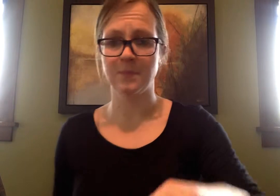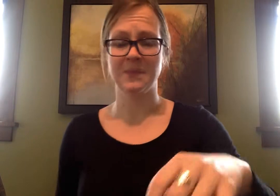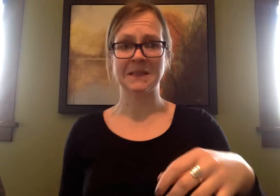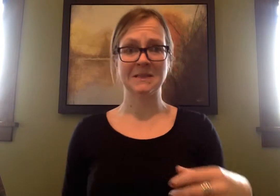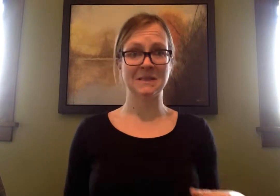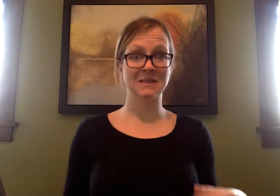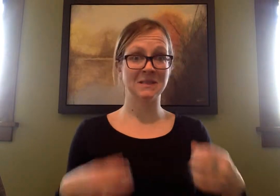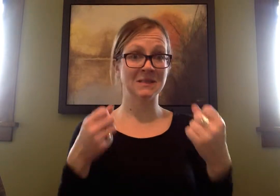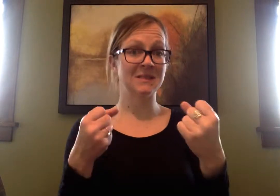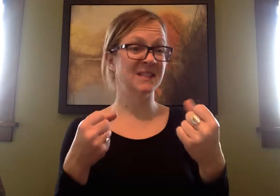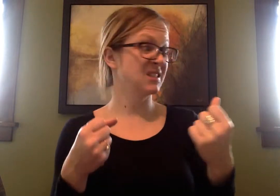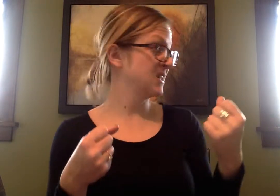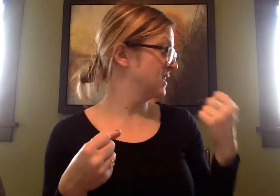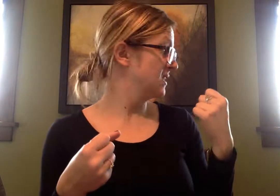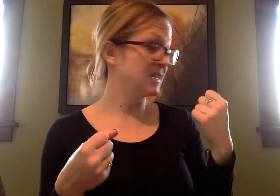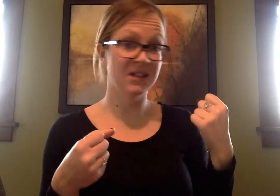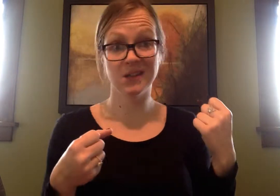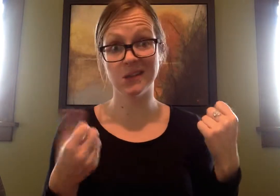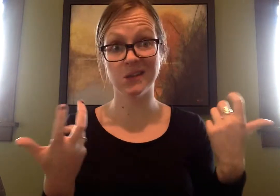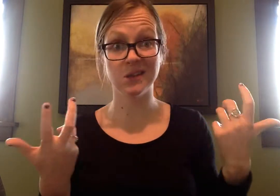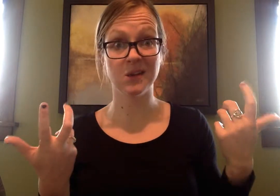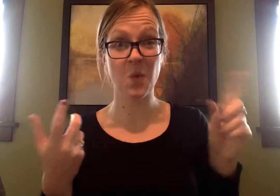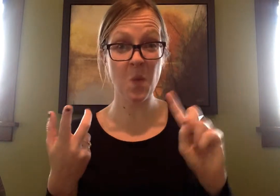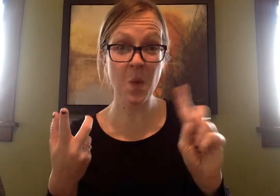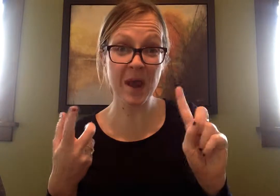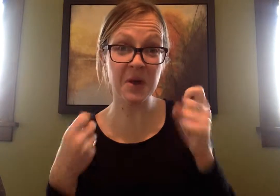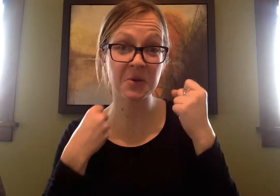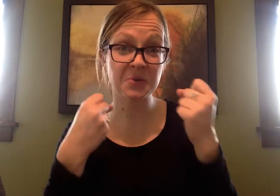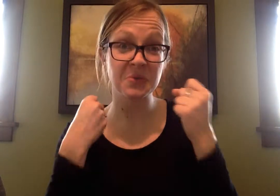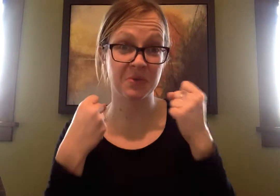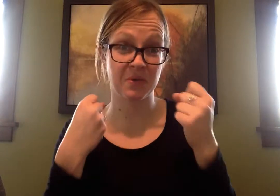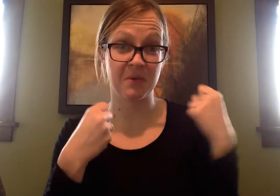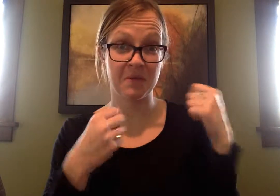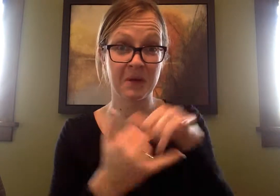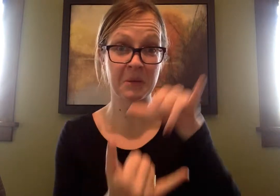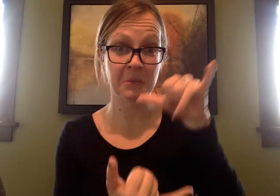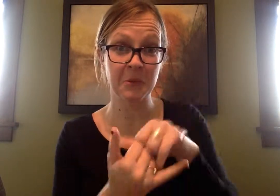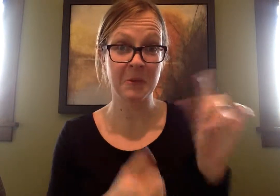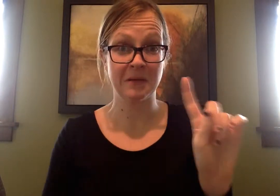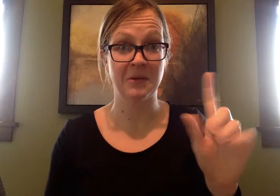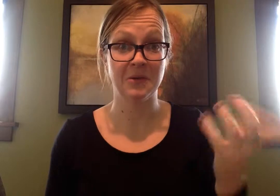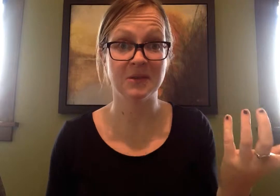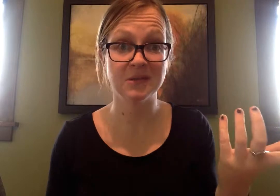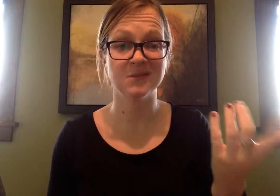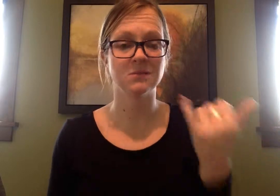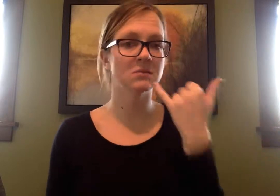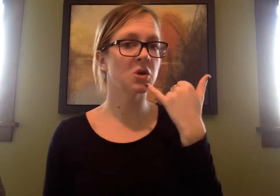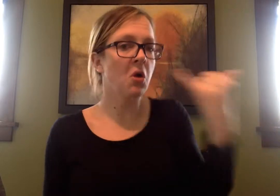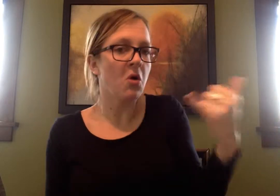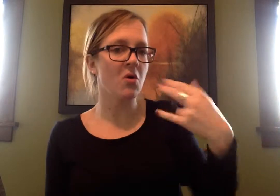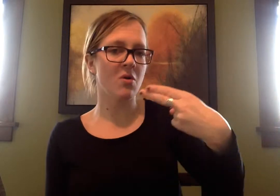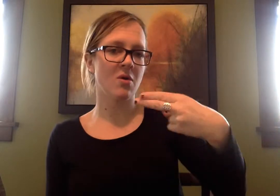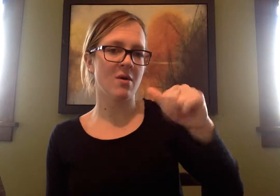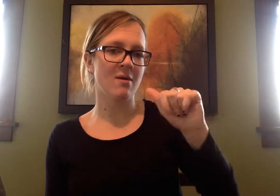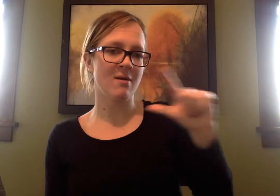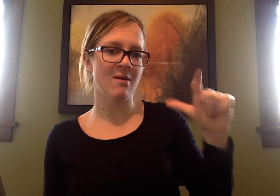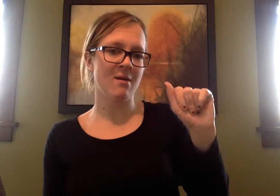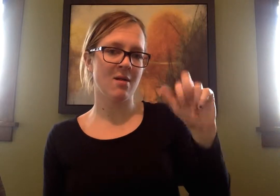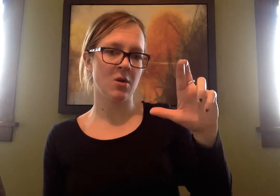People weren't sure where Owen should be taken next. They called Haller Park, an animal sanctuary about